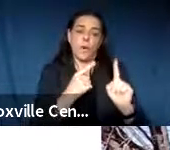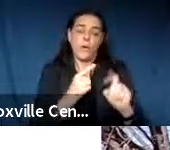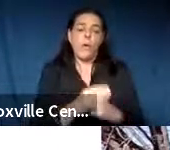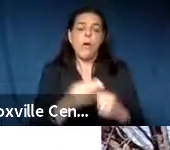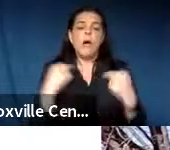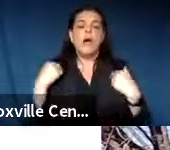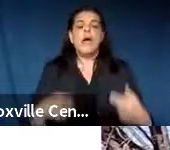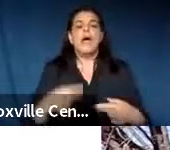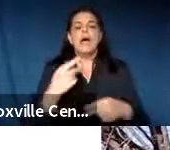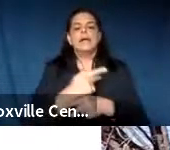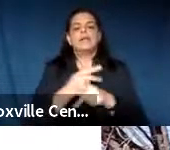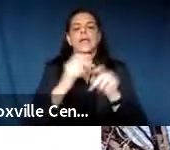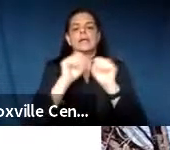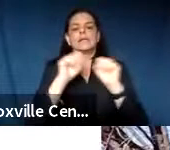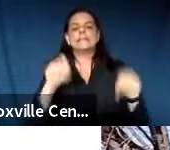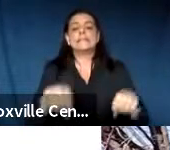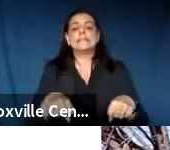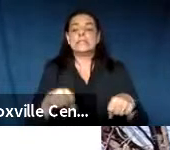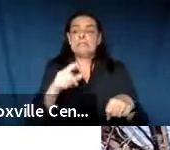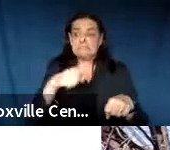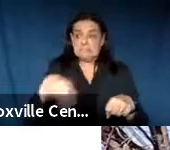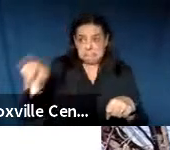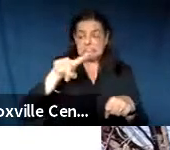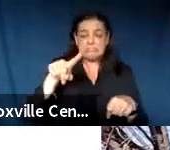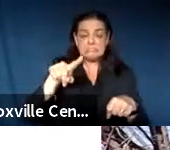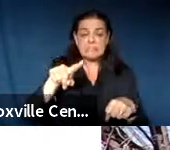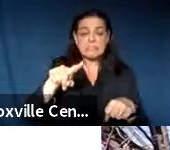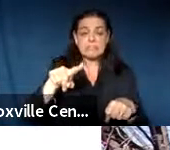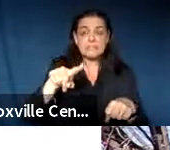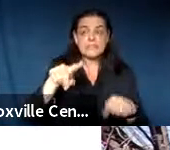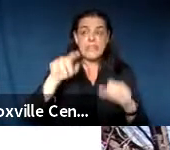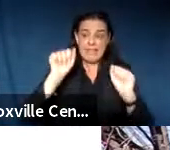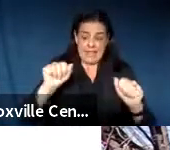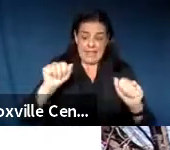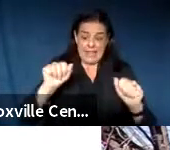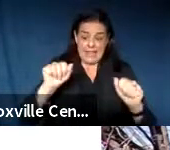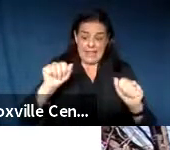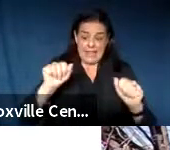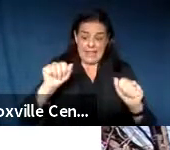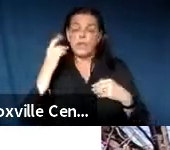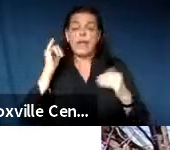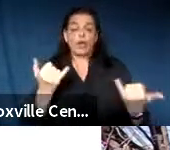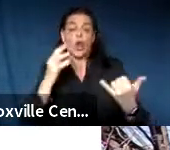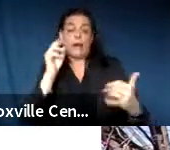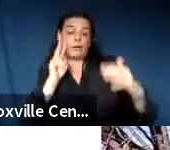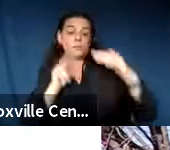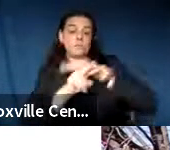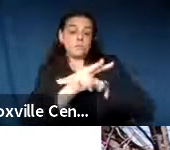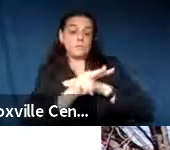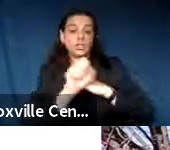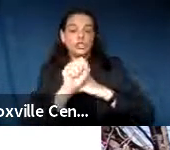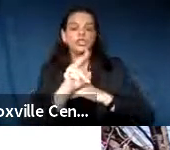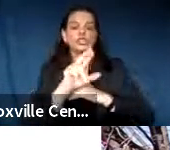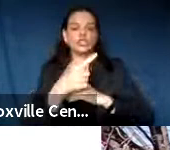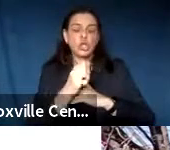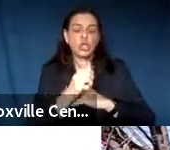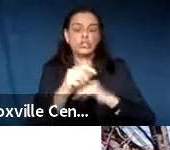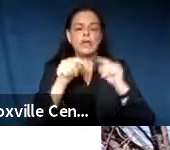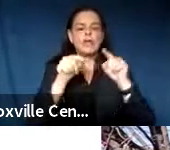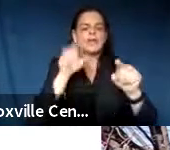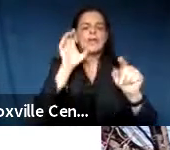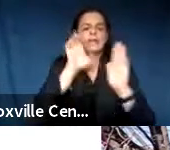Healthcare system capabilities remain within current and forecasted surge capacity. These graphs show the availability of regional hospital